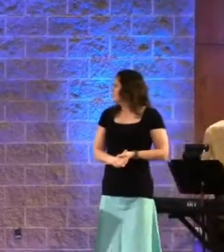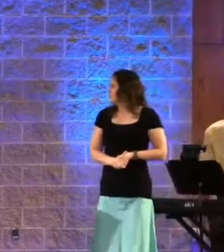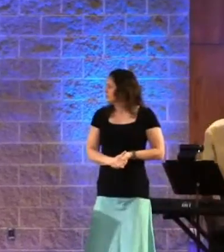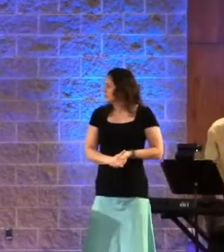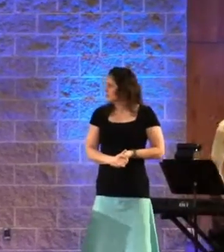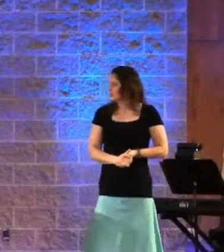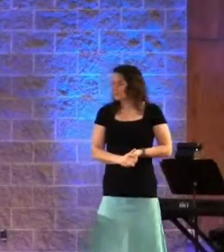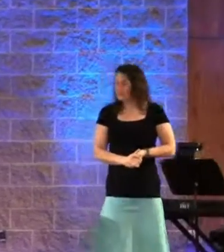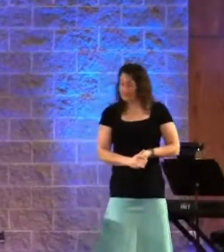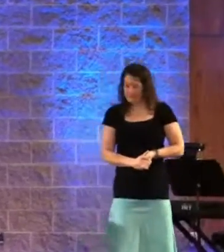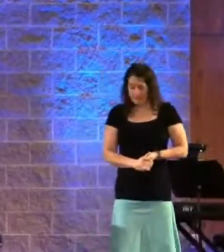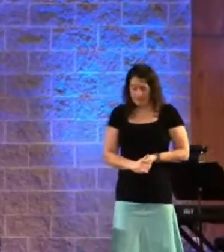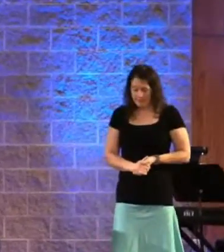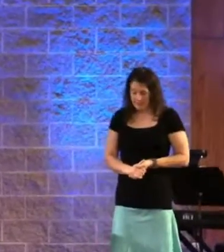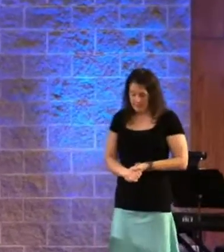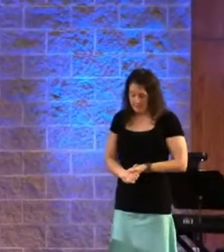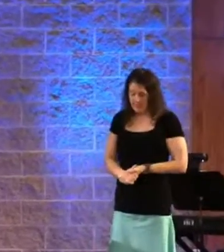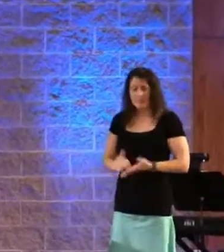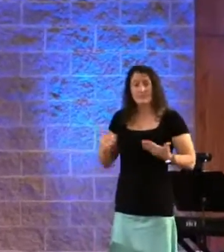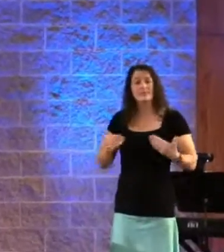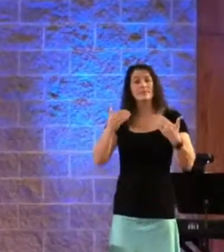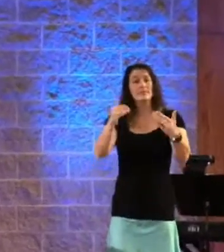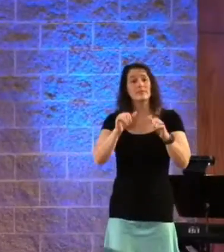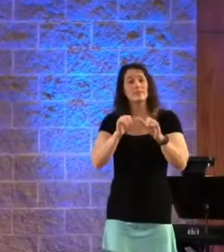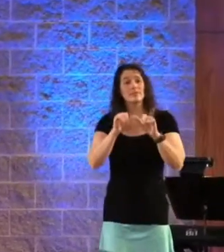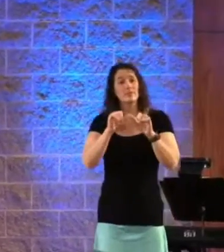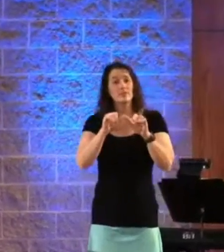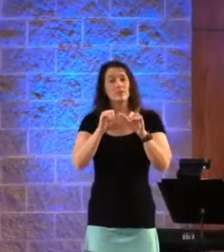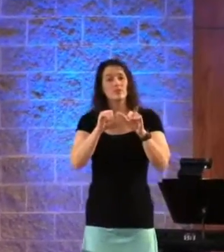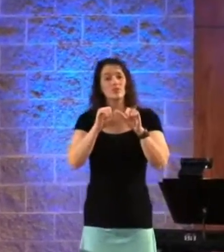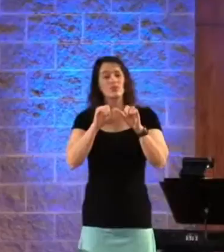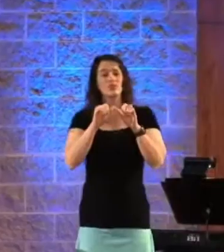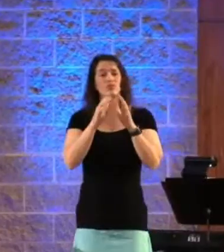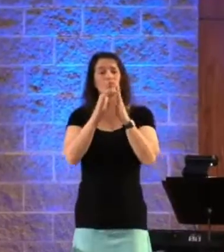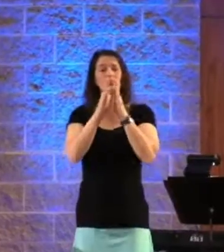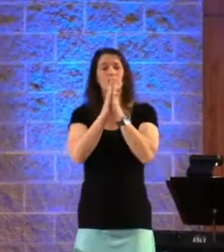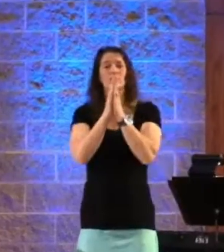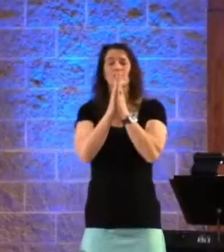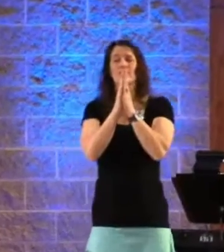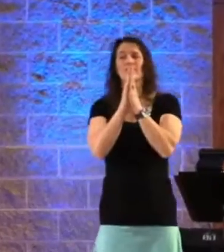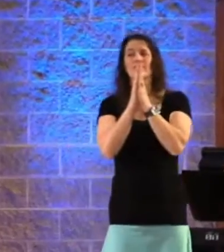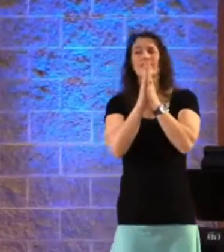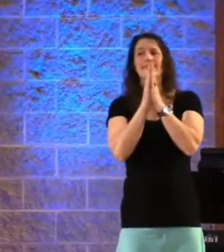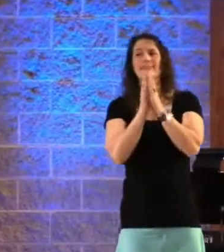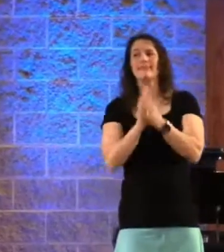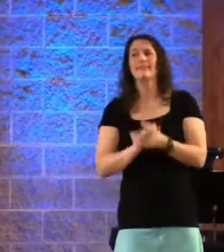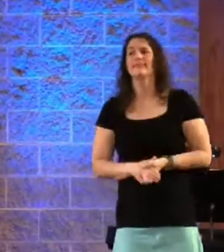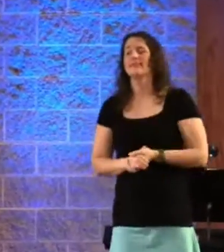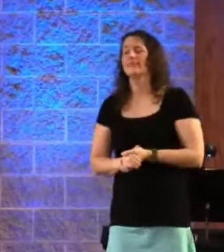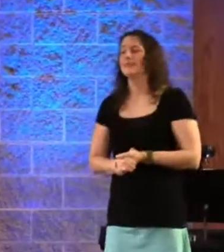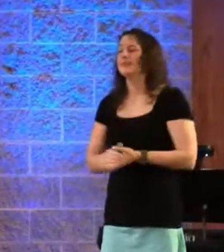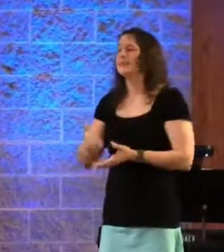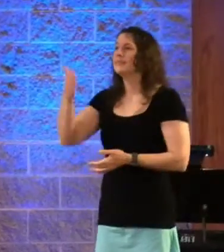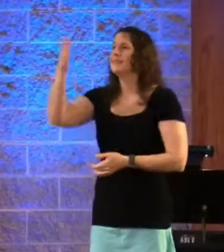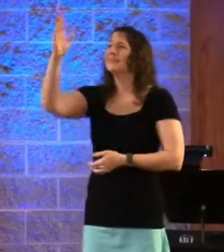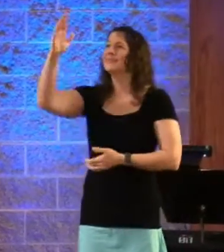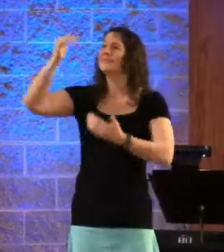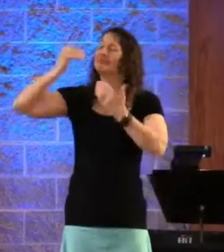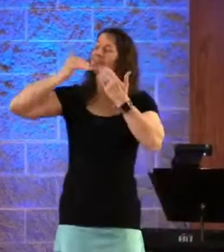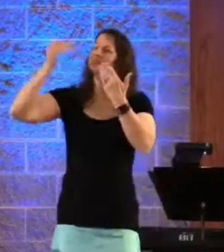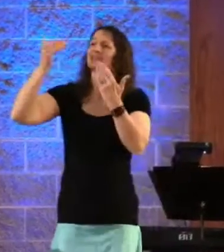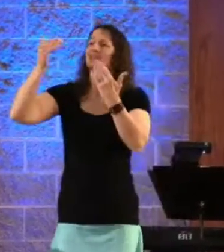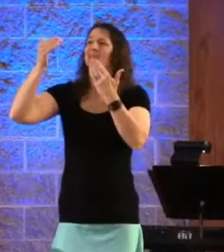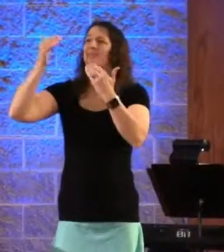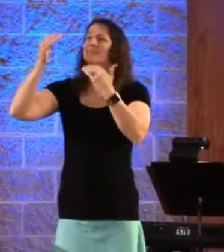Let's continue in prayer. God, we thank you that you are stronger than our sin, and you are stronger than our